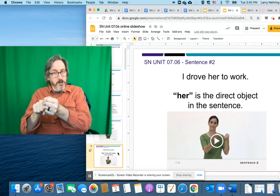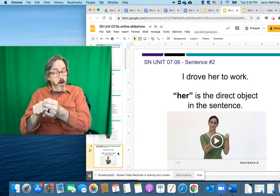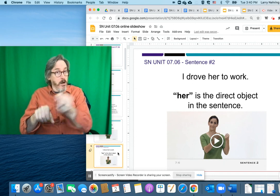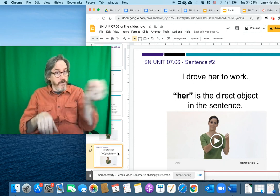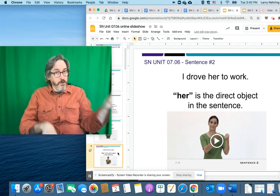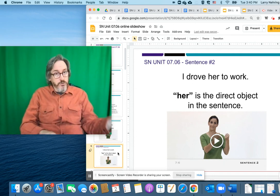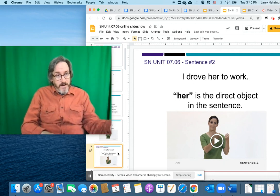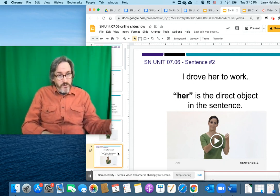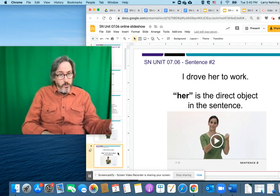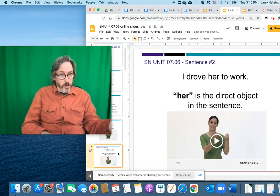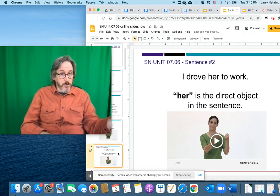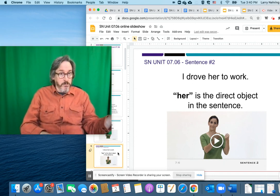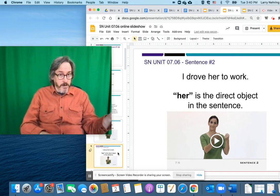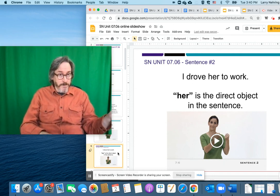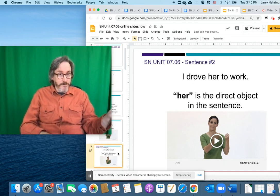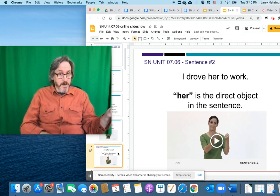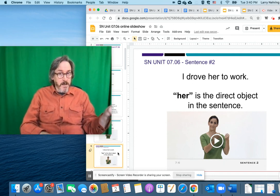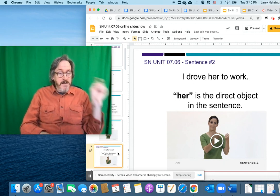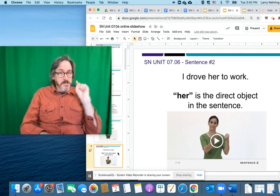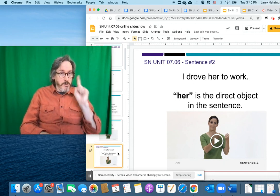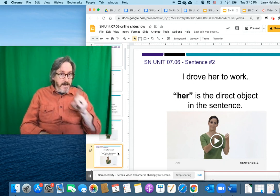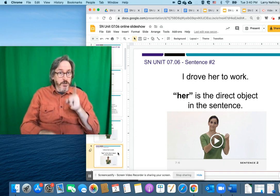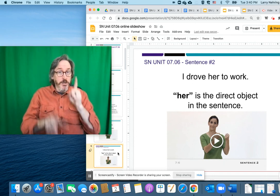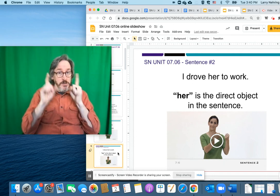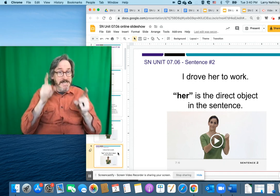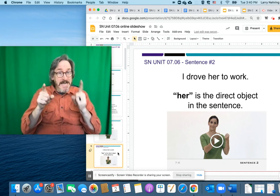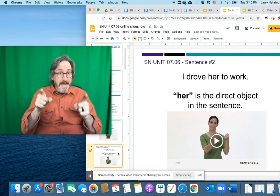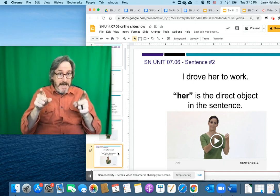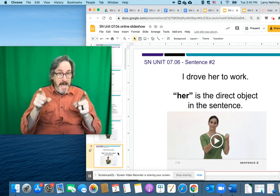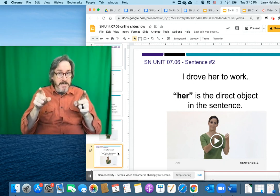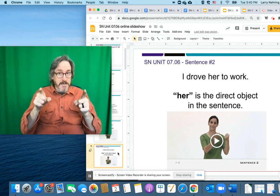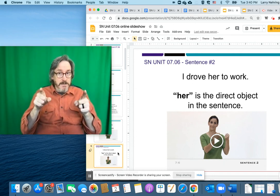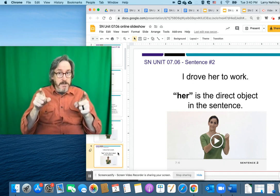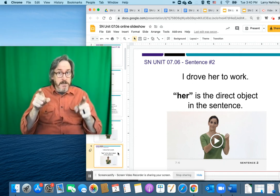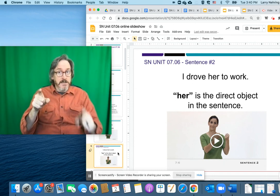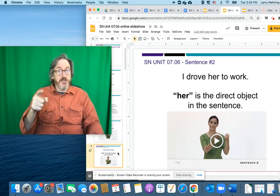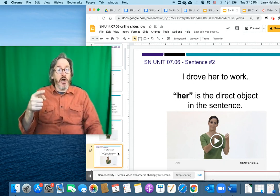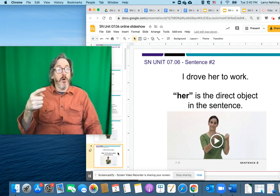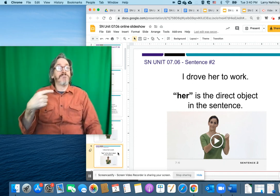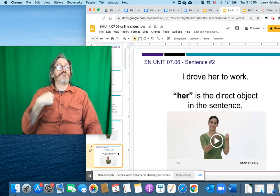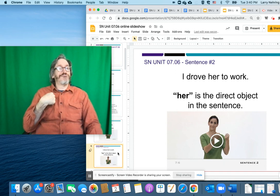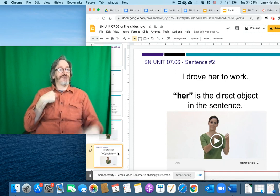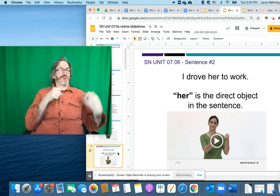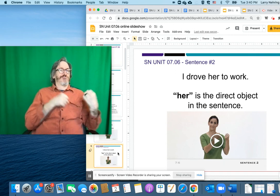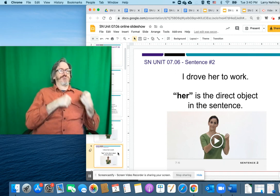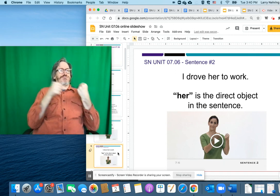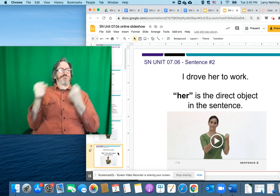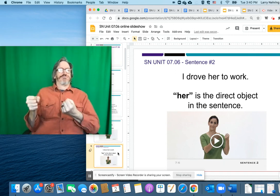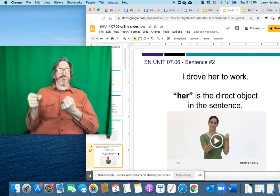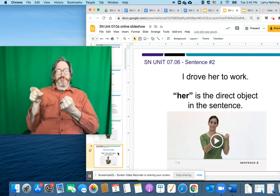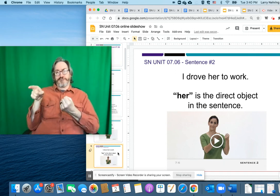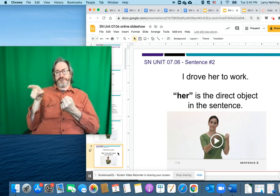she'd get in the car, and then you'd drive to work, right? So make sure you're seeing that. So